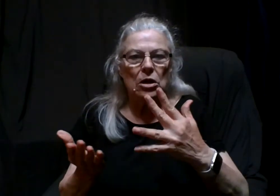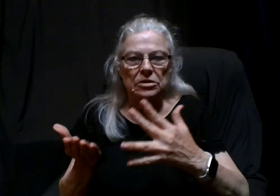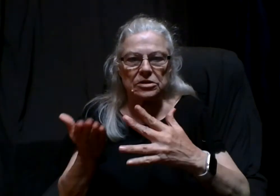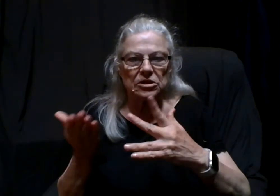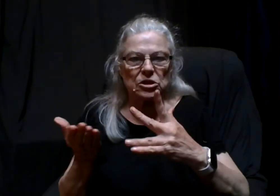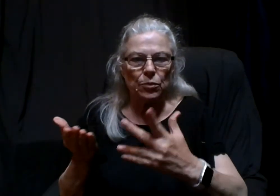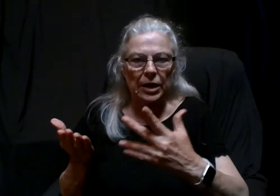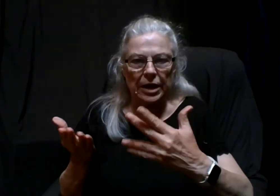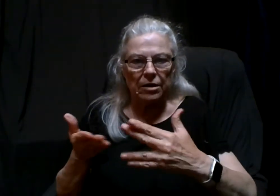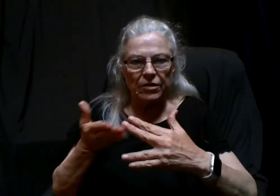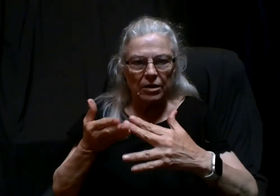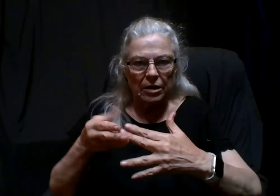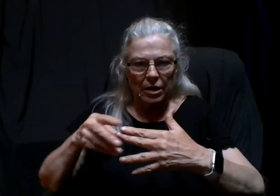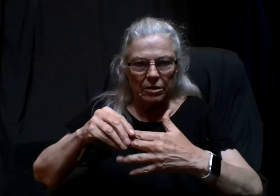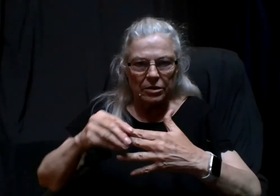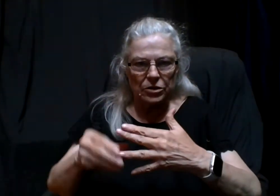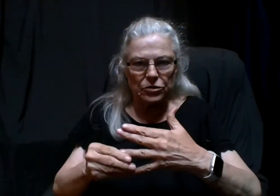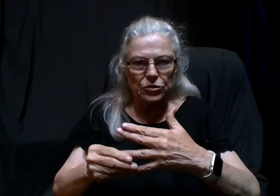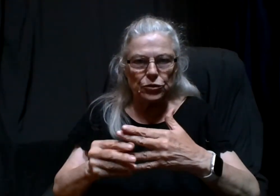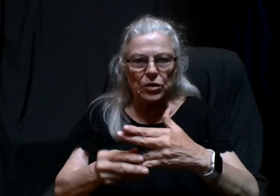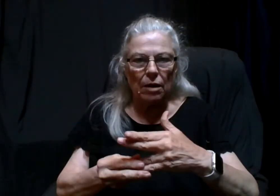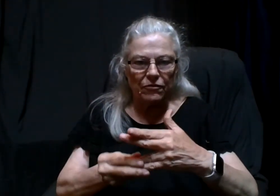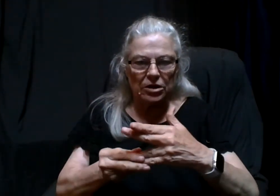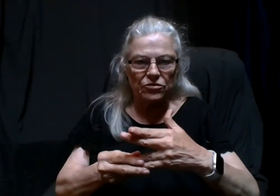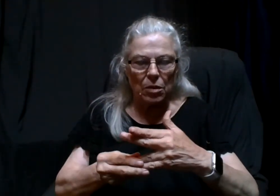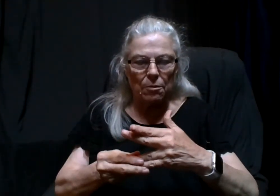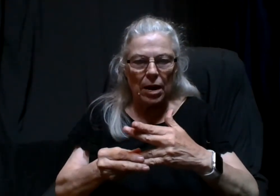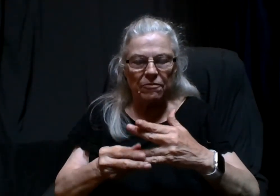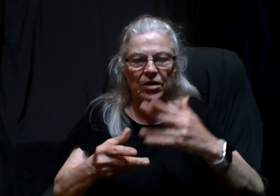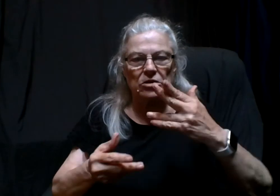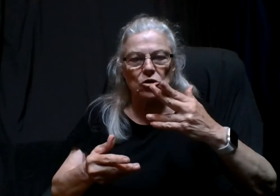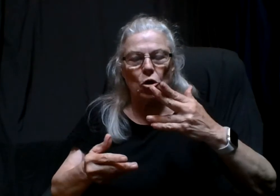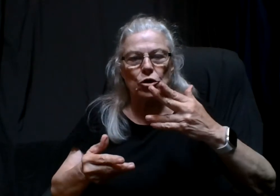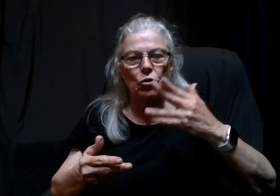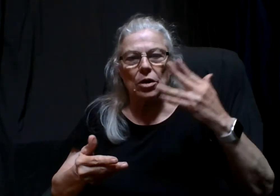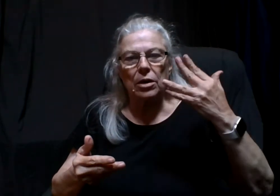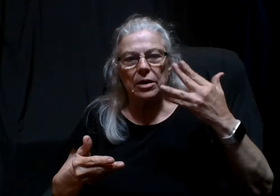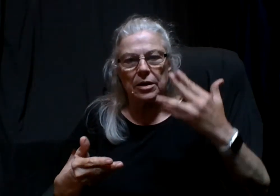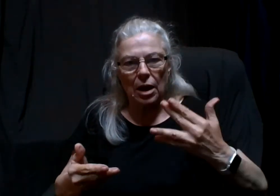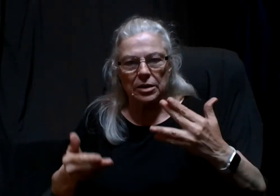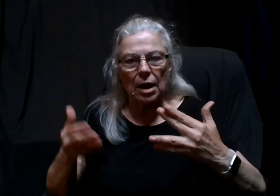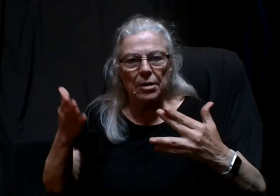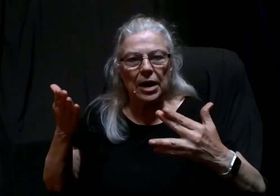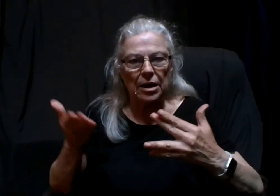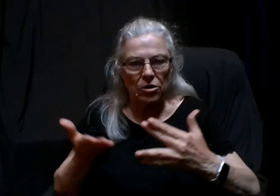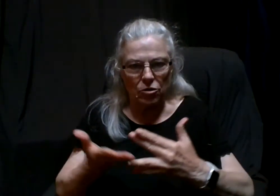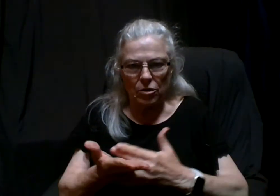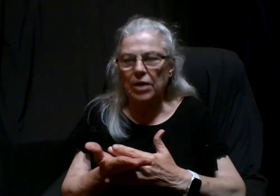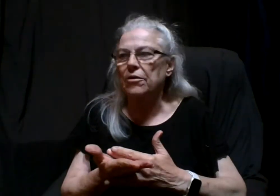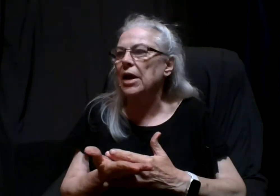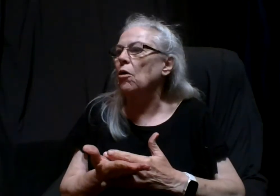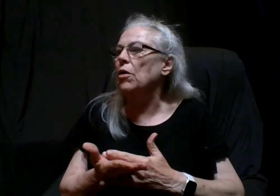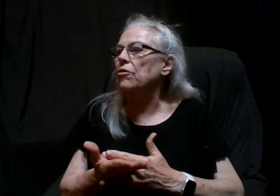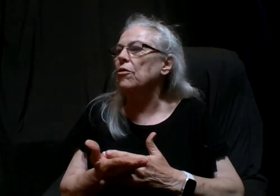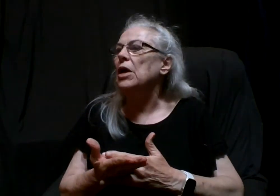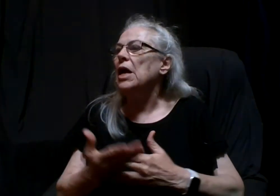It's the splitting of the two top fingers from the bottom fingers on your non-dominant hand and your other hand going through.